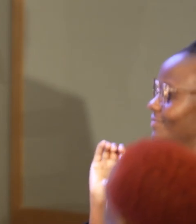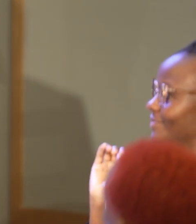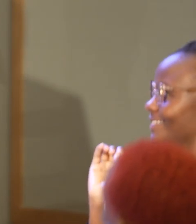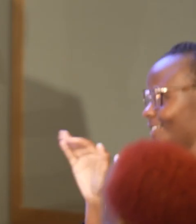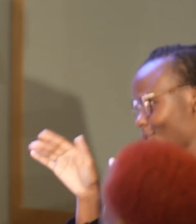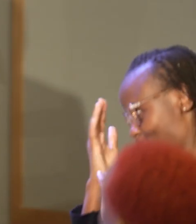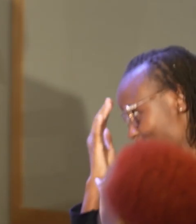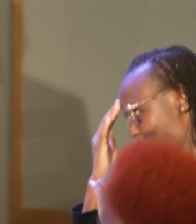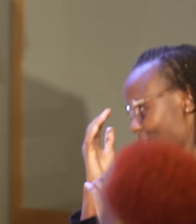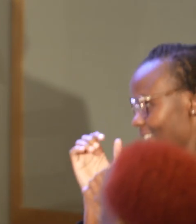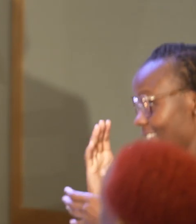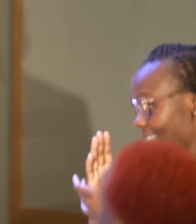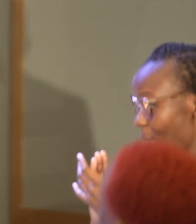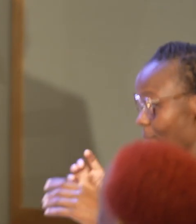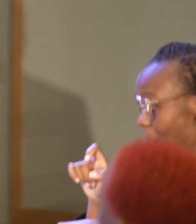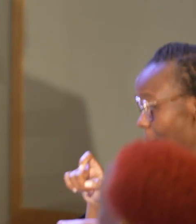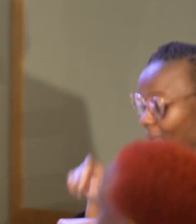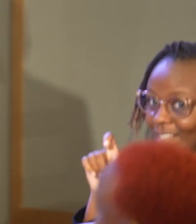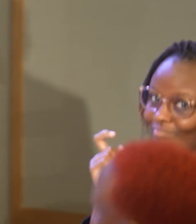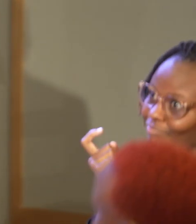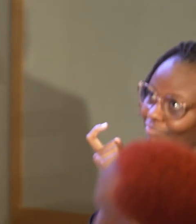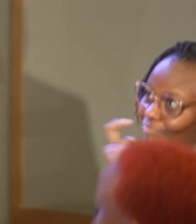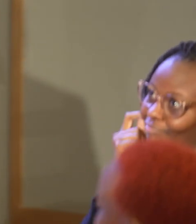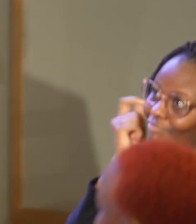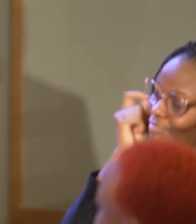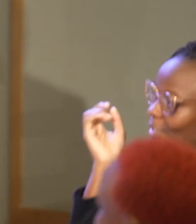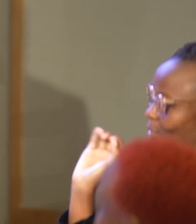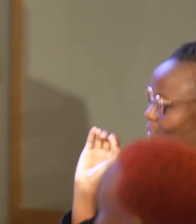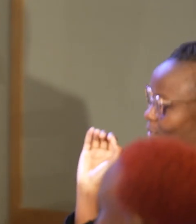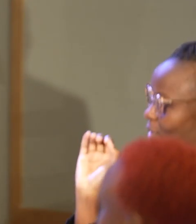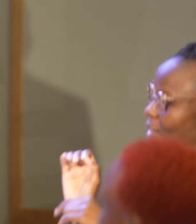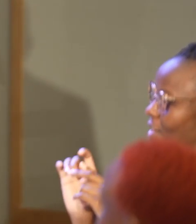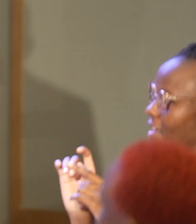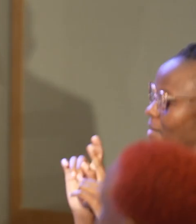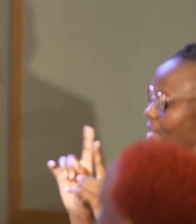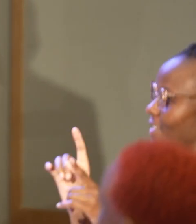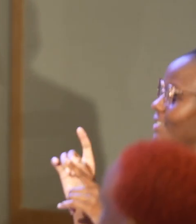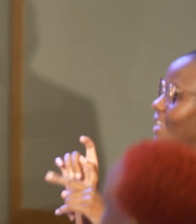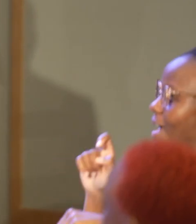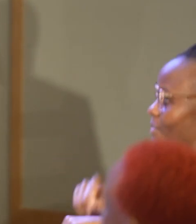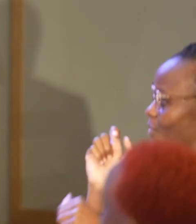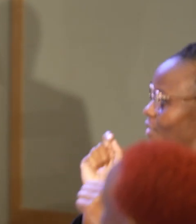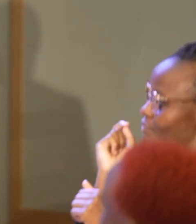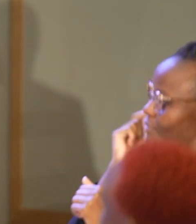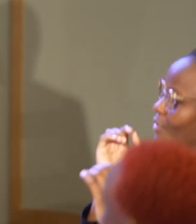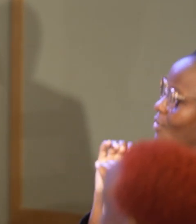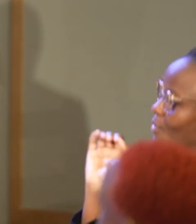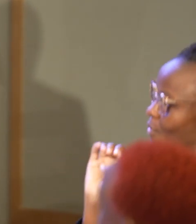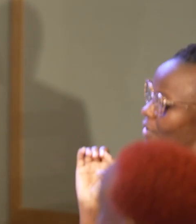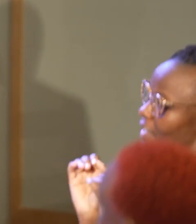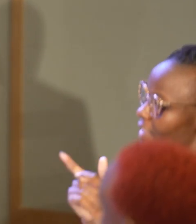we know there's some stingless bee, but we are used to bees that sting and give us honey. So what do we